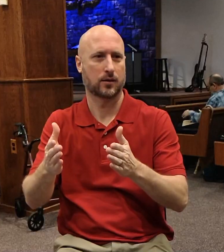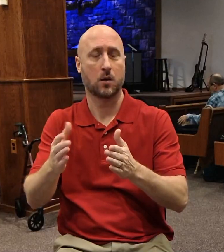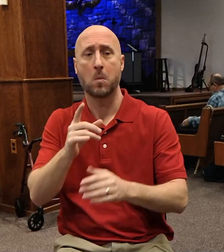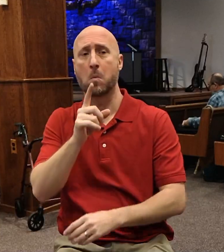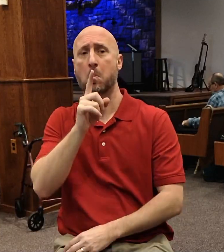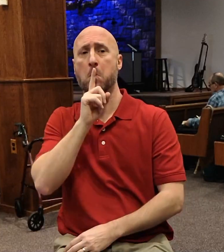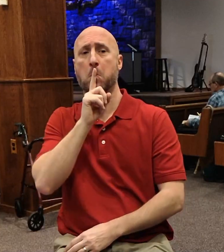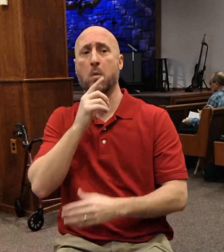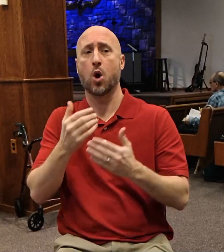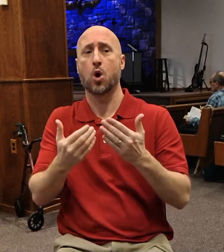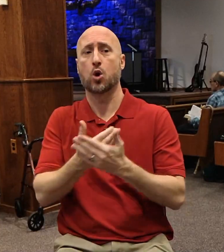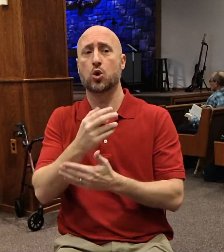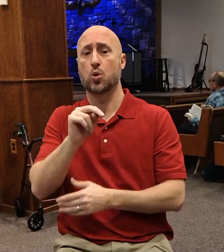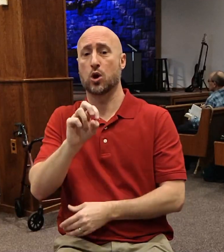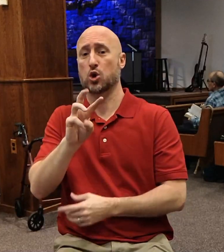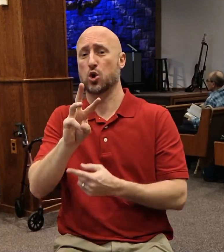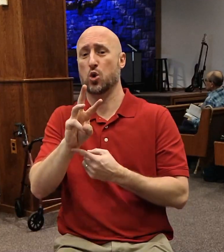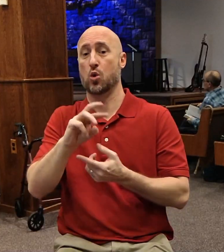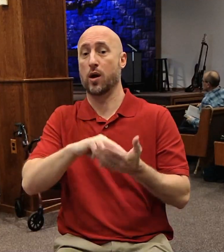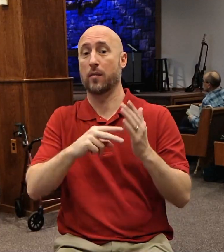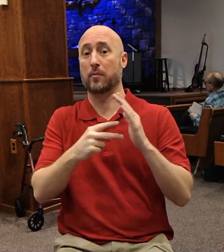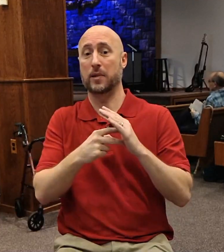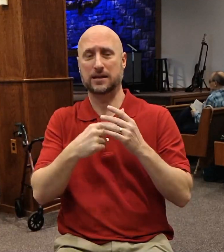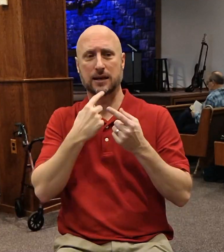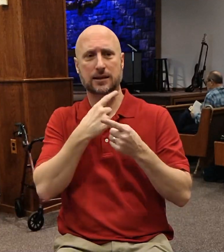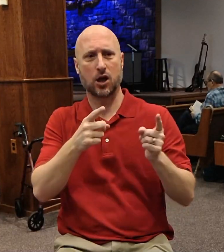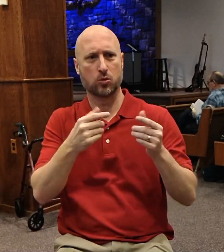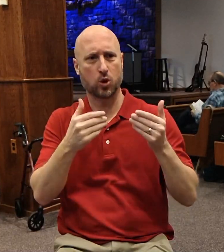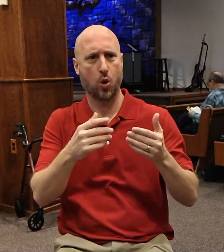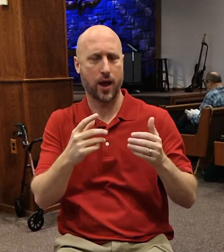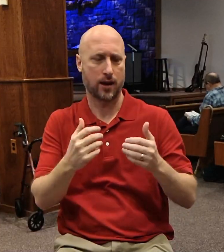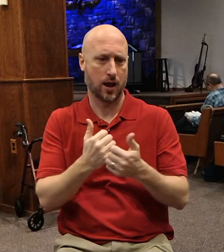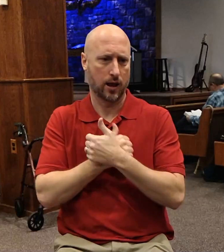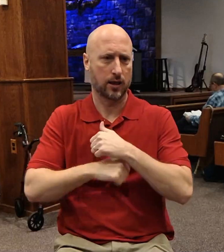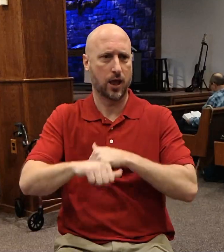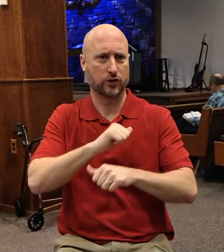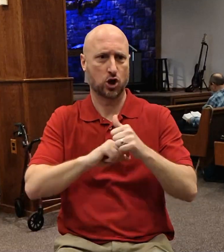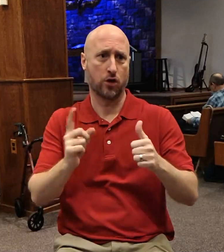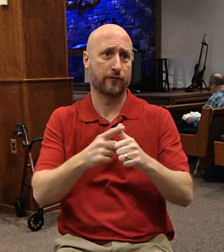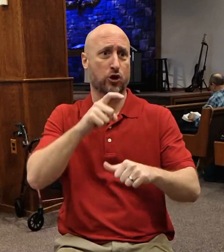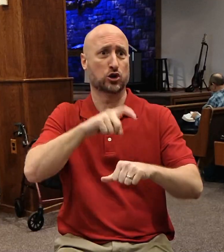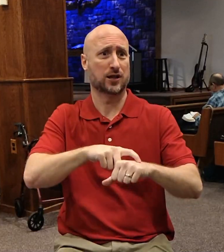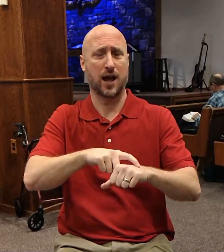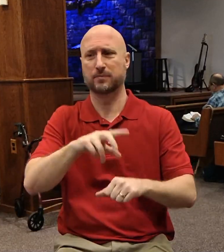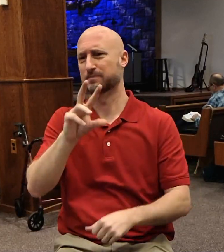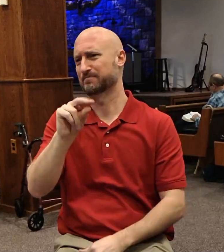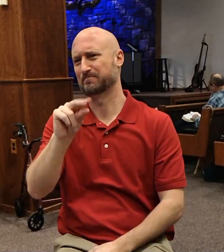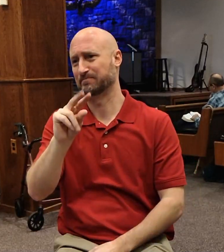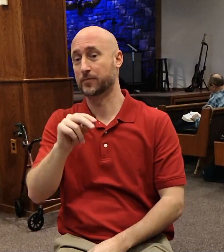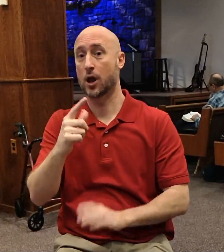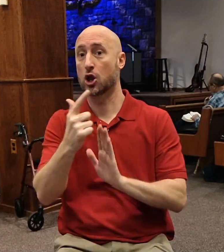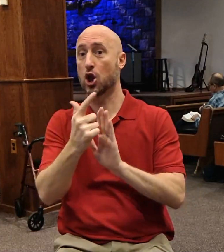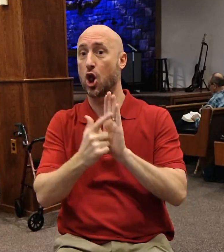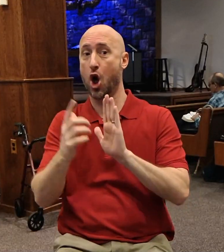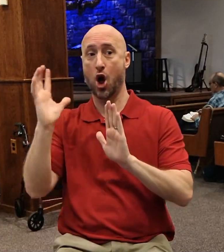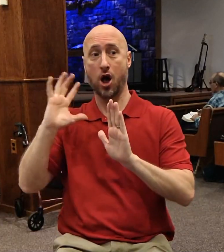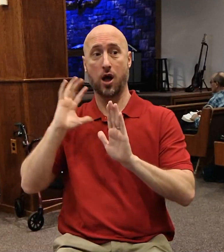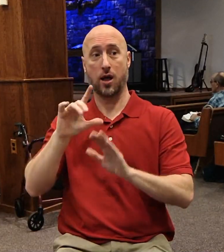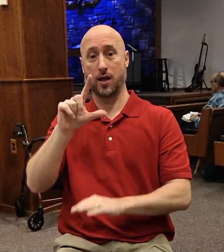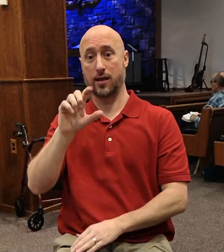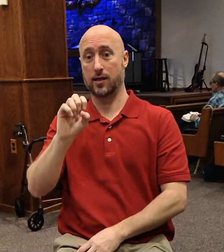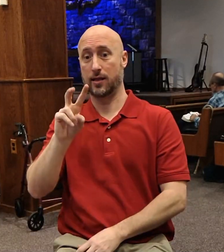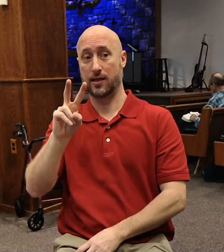that he's telling men to love one another. In the law, in Leviticus, he had said, thou shalt not